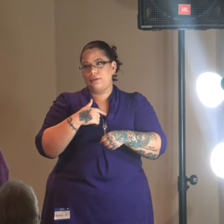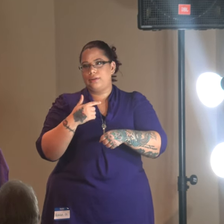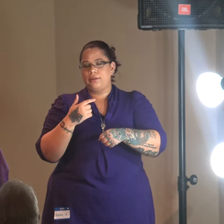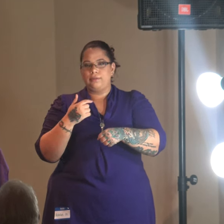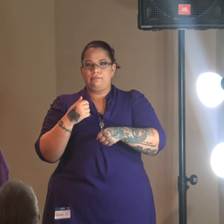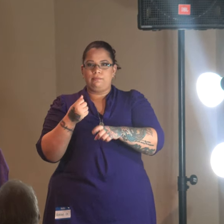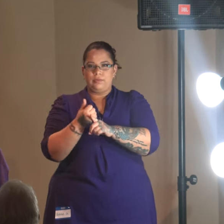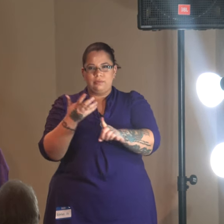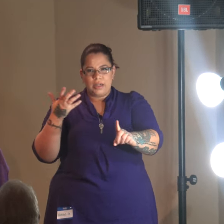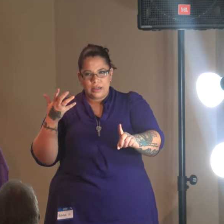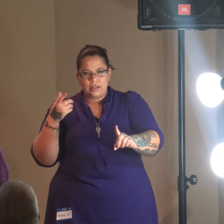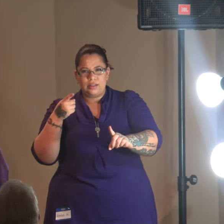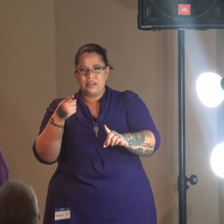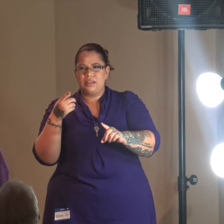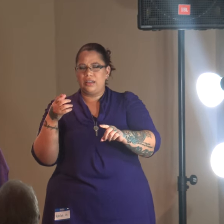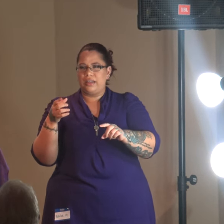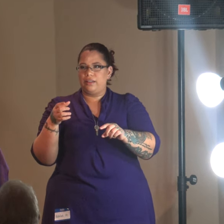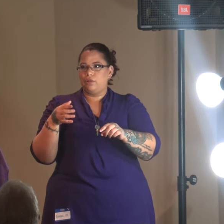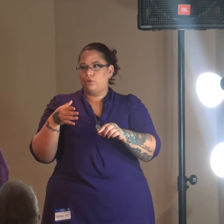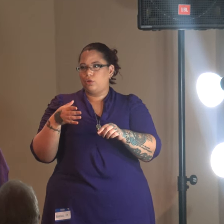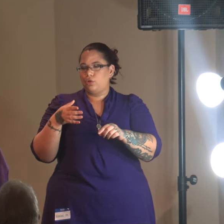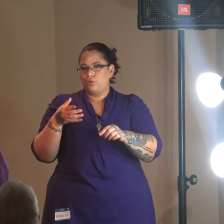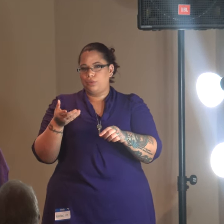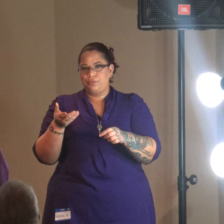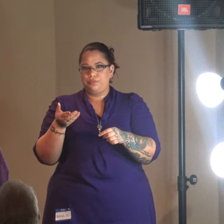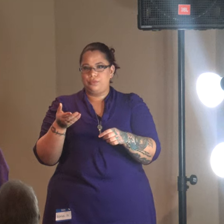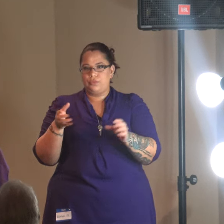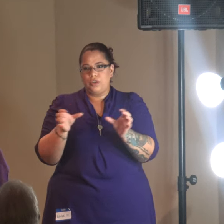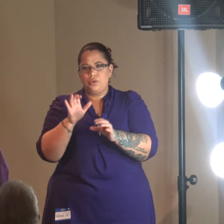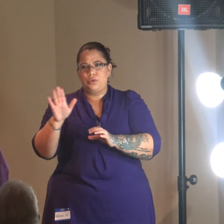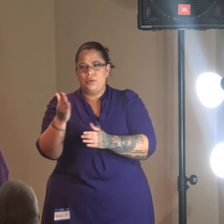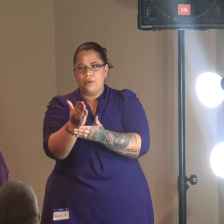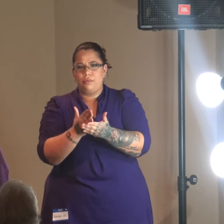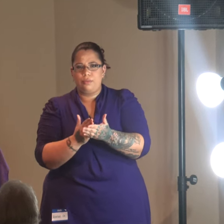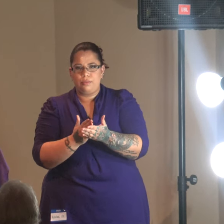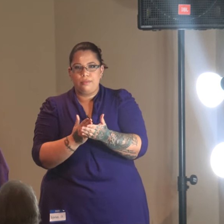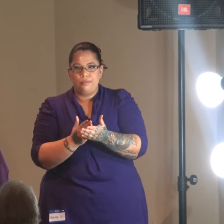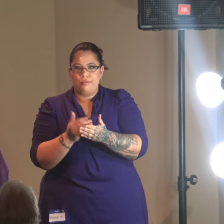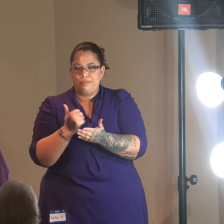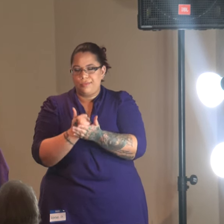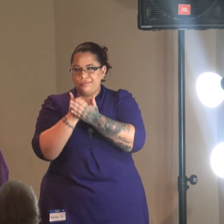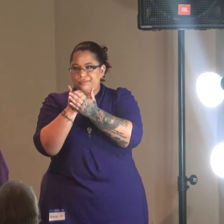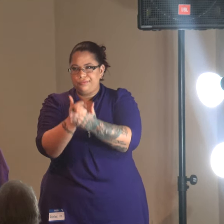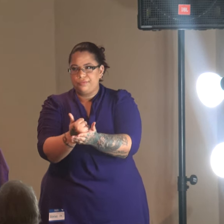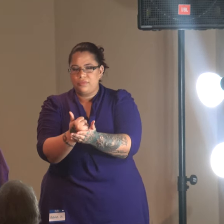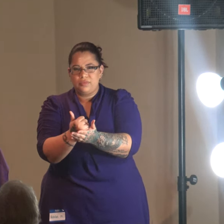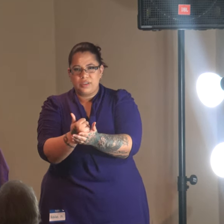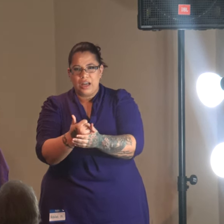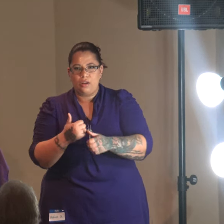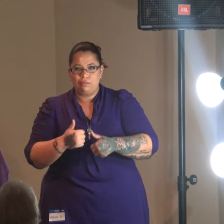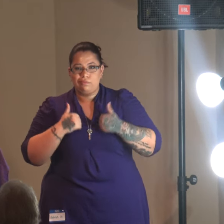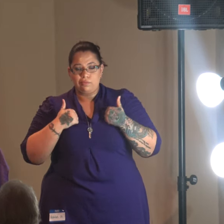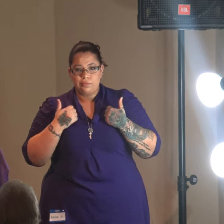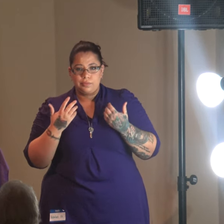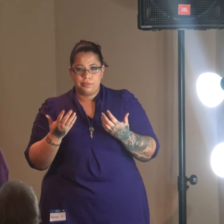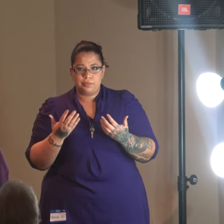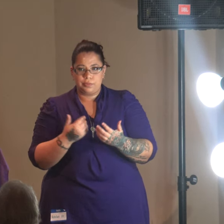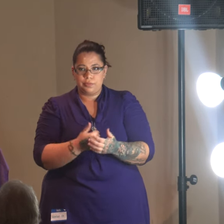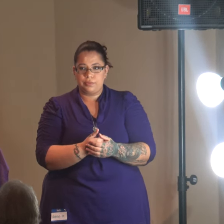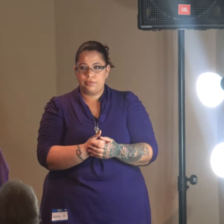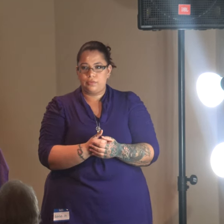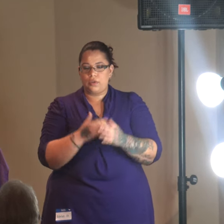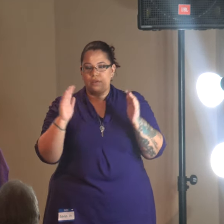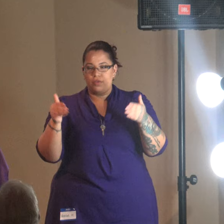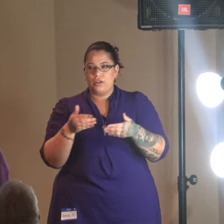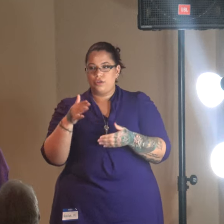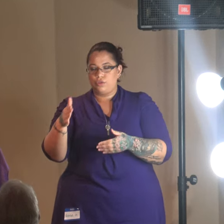and to do your part in unfolding the evolution of mankind. That's what you're here for. So I invite you to join me